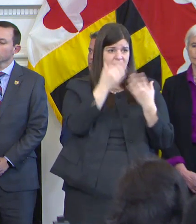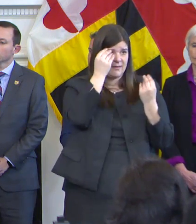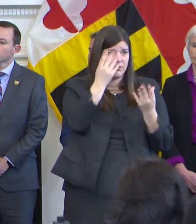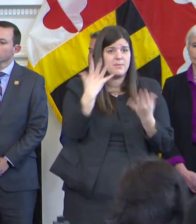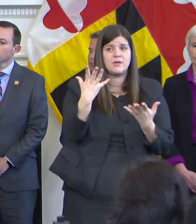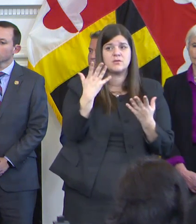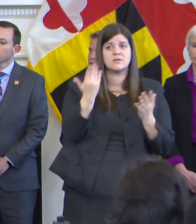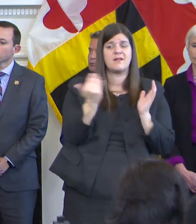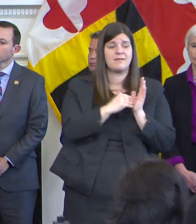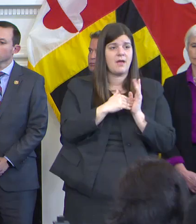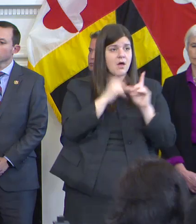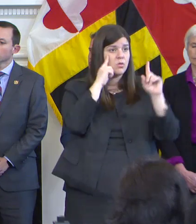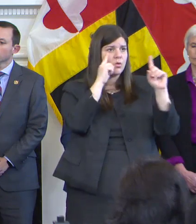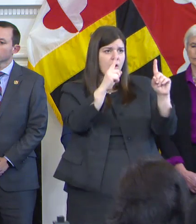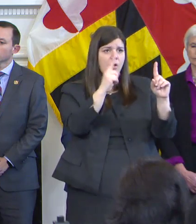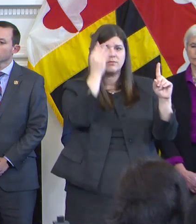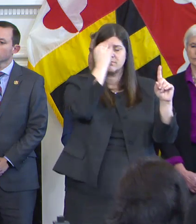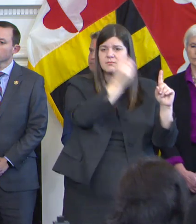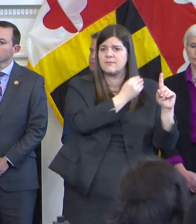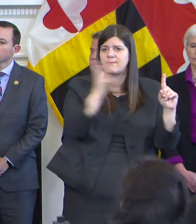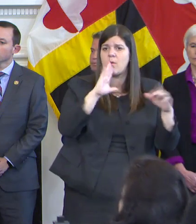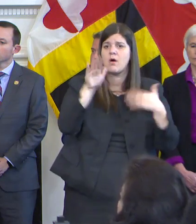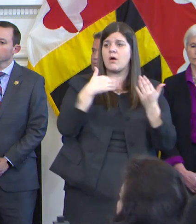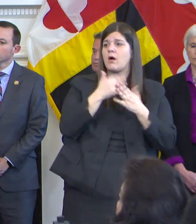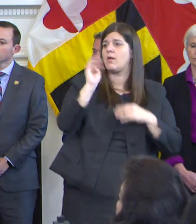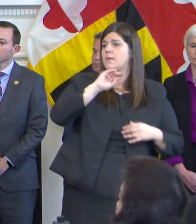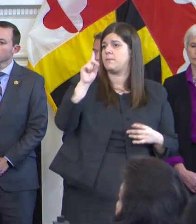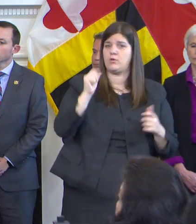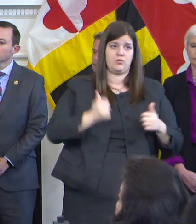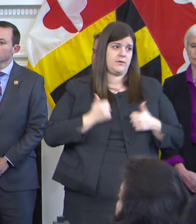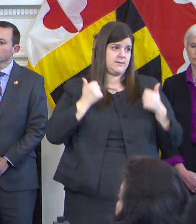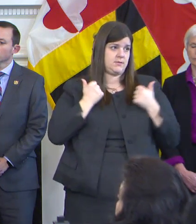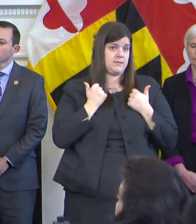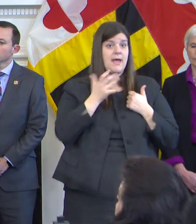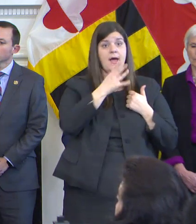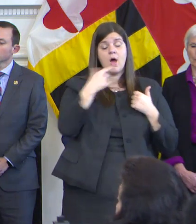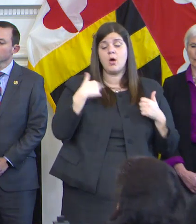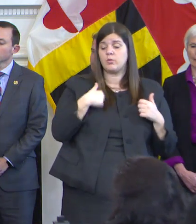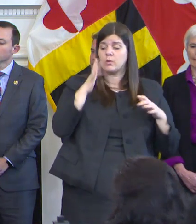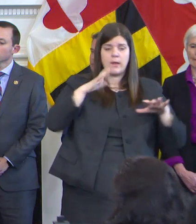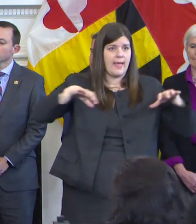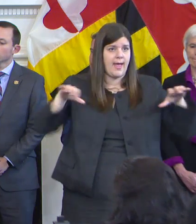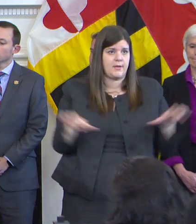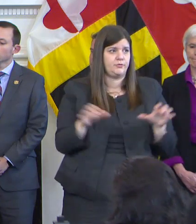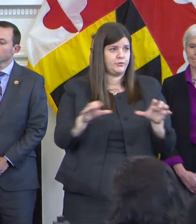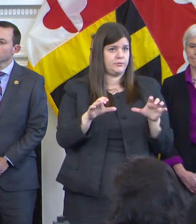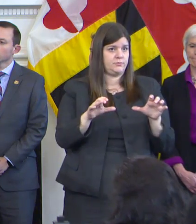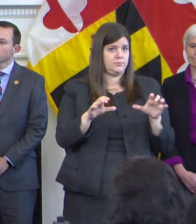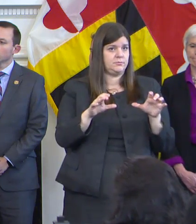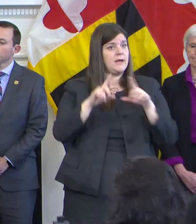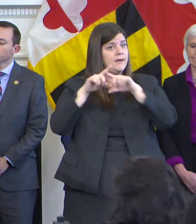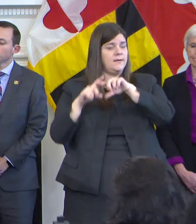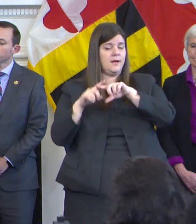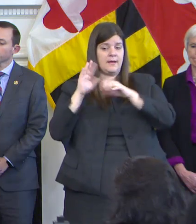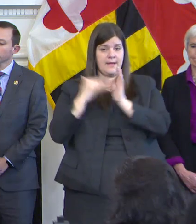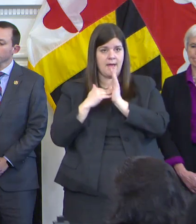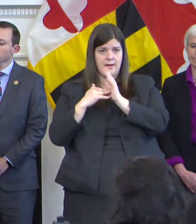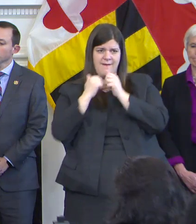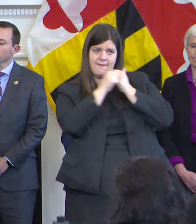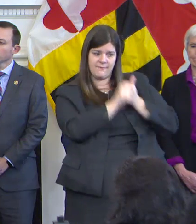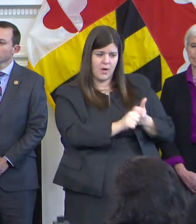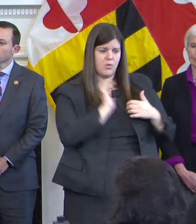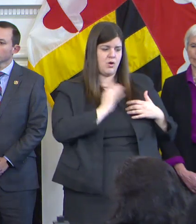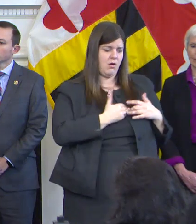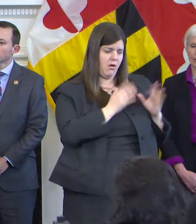fully informed. And we're taking actions based on our detailed planning and making decisions based